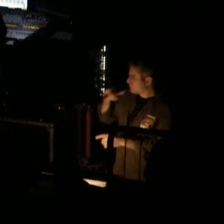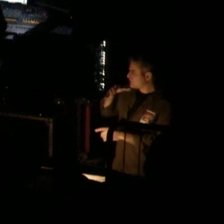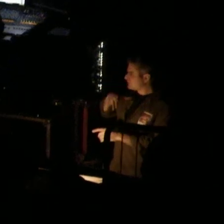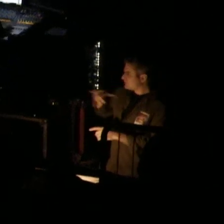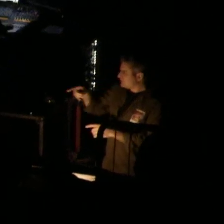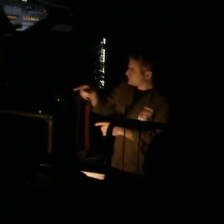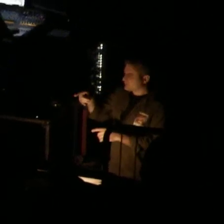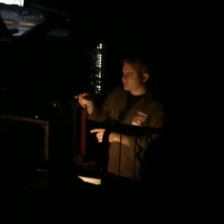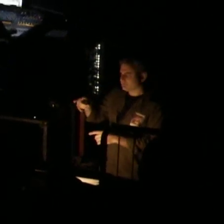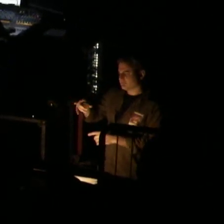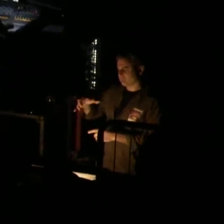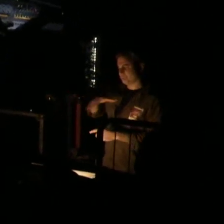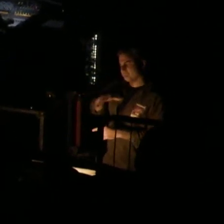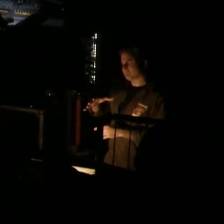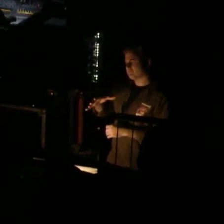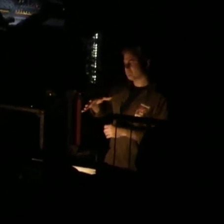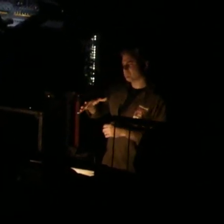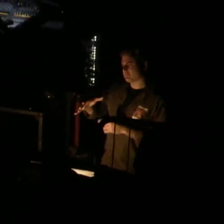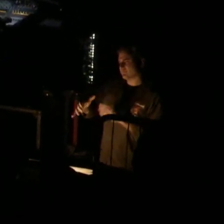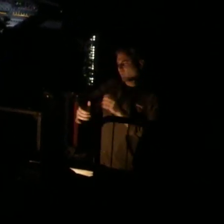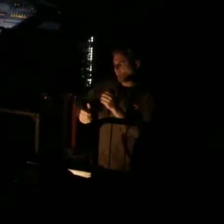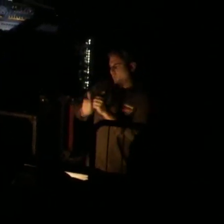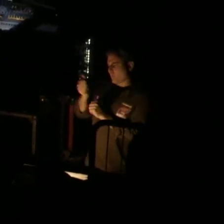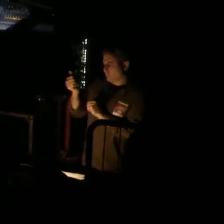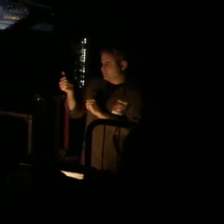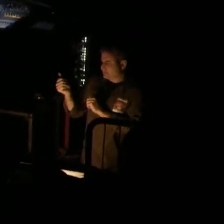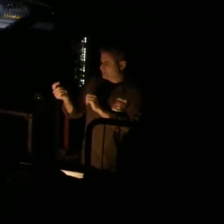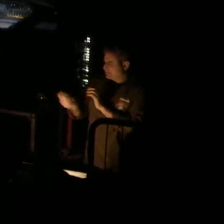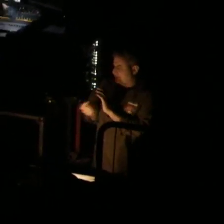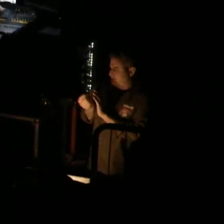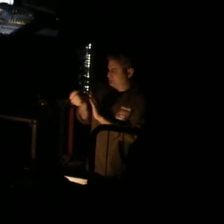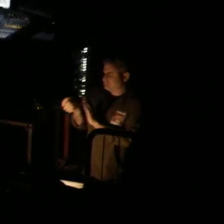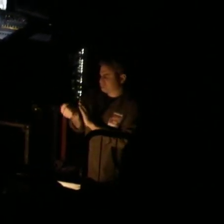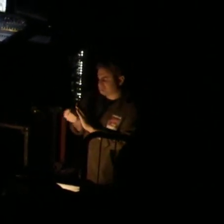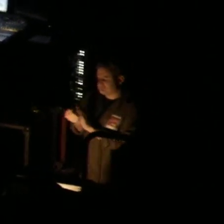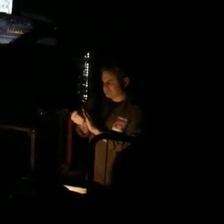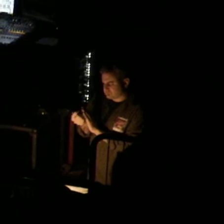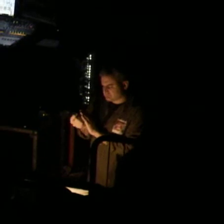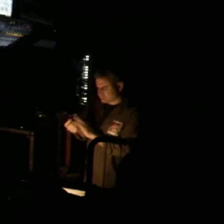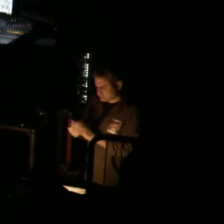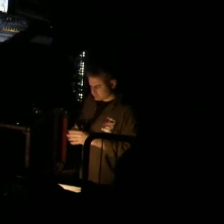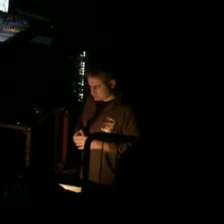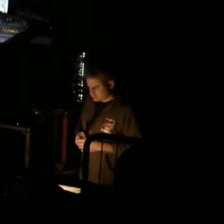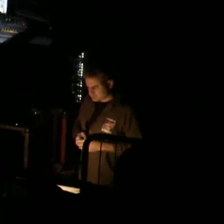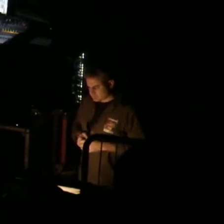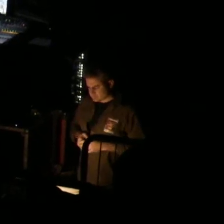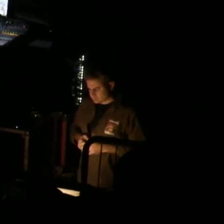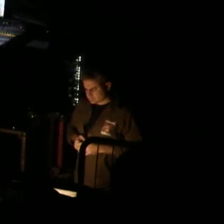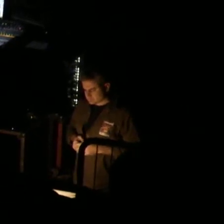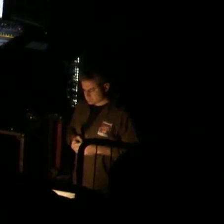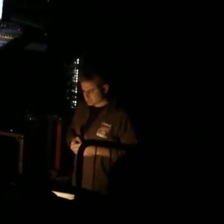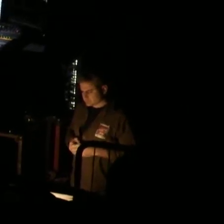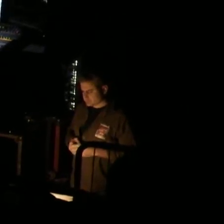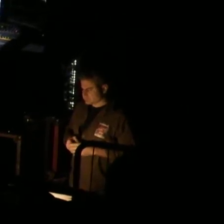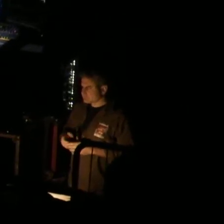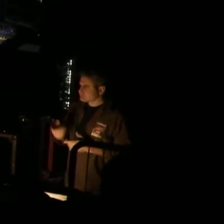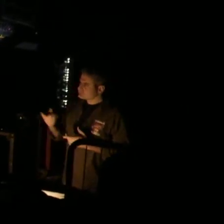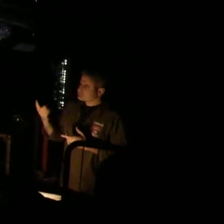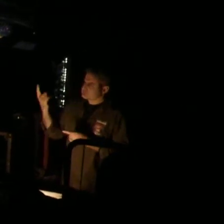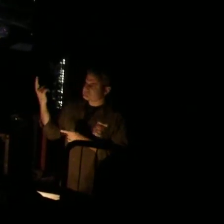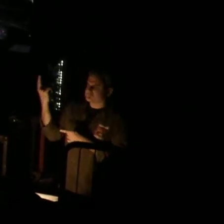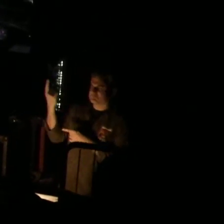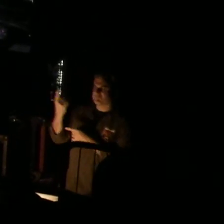Most of the time, she takes her days with